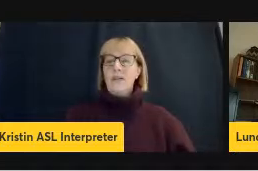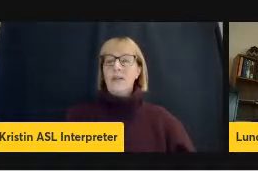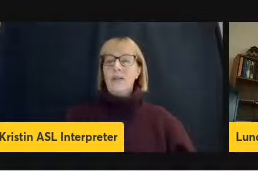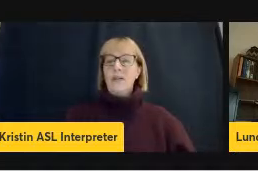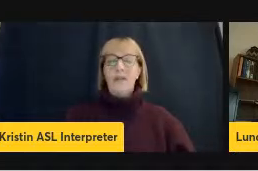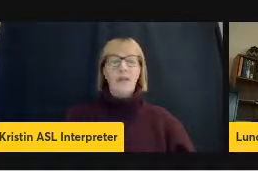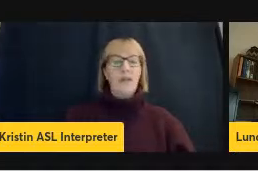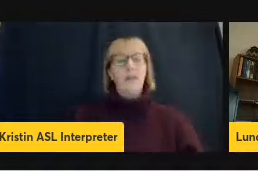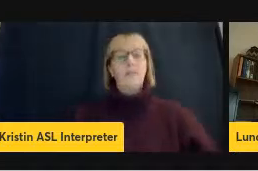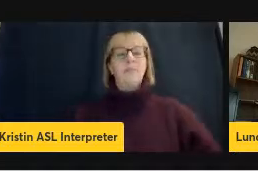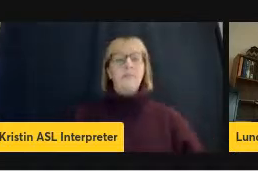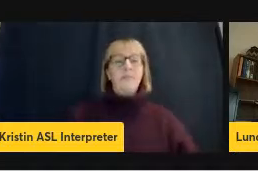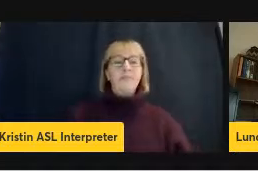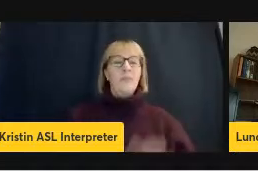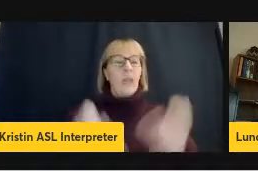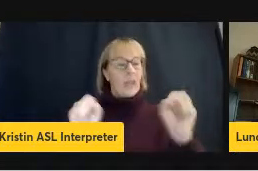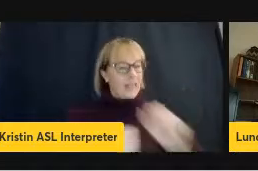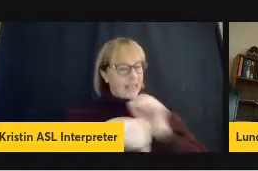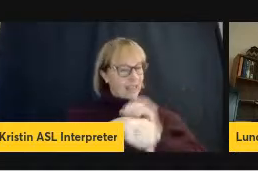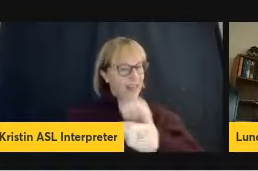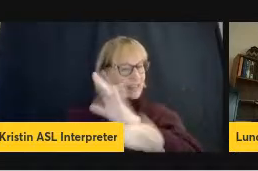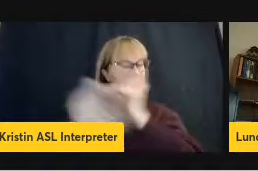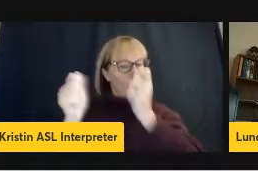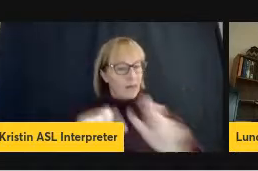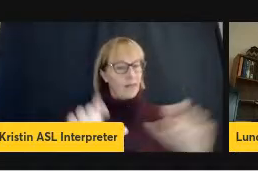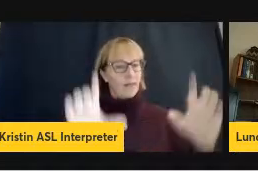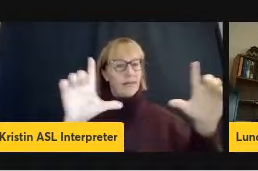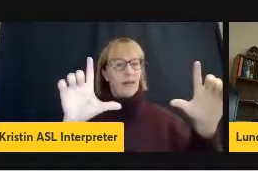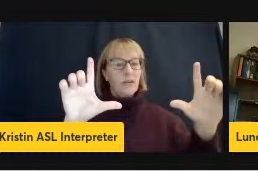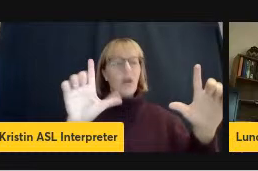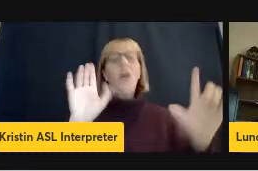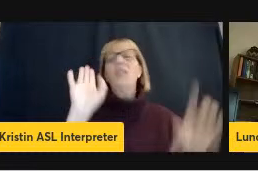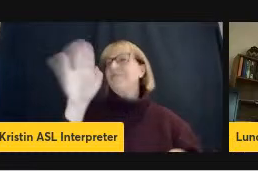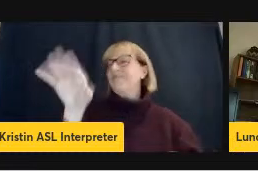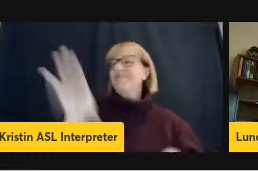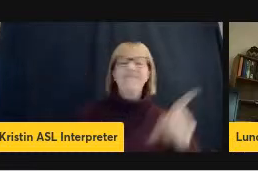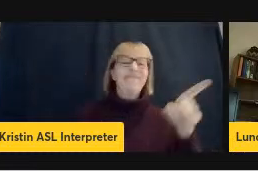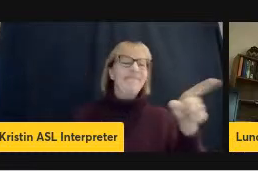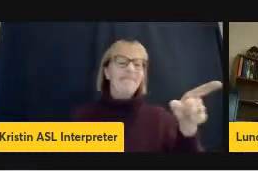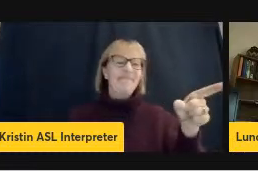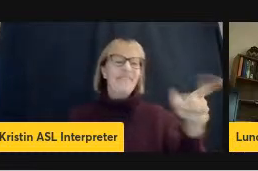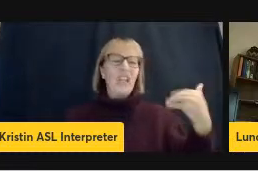Can I send the slides to, well, you have them. Yeah.